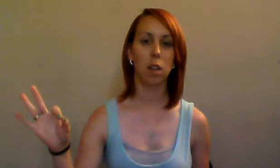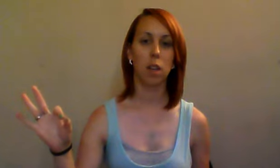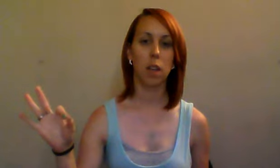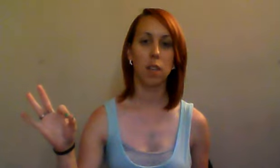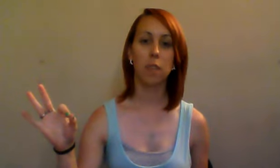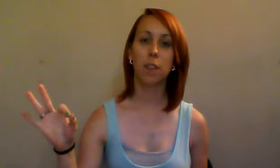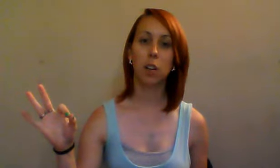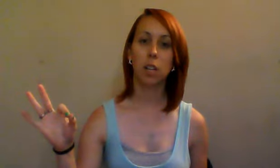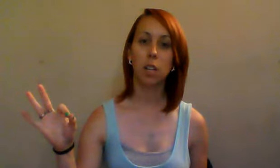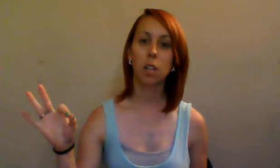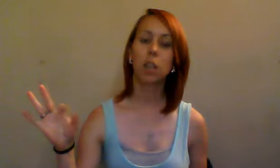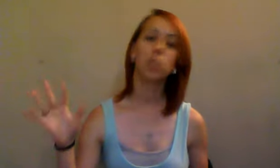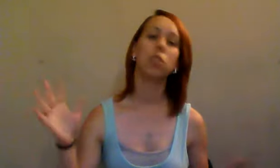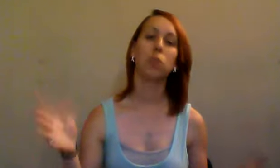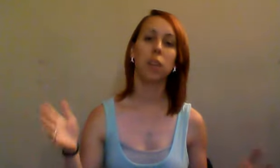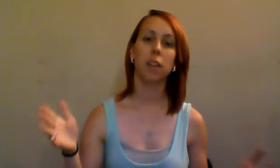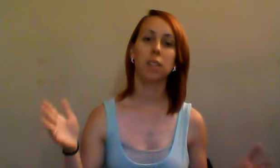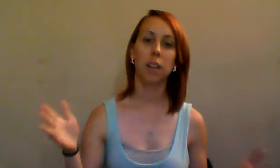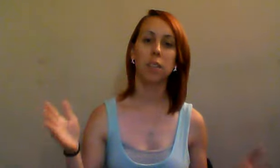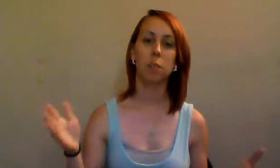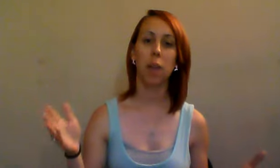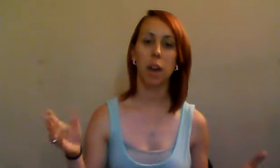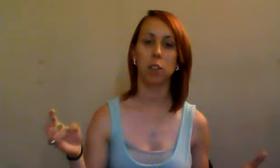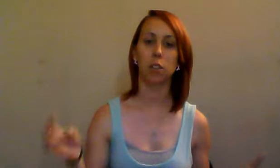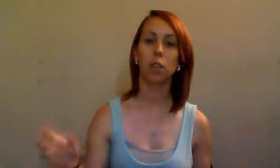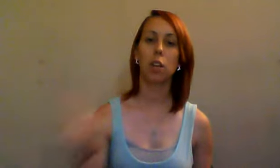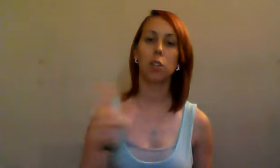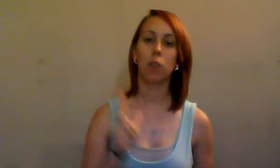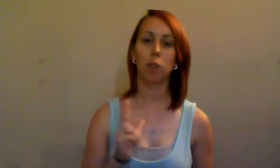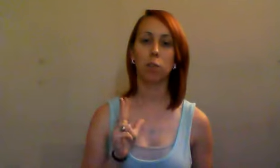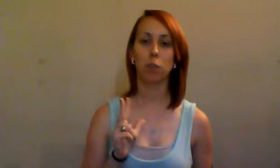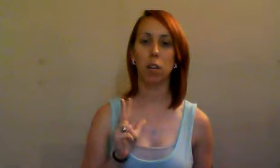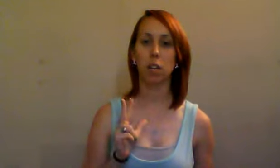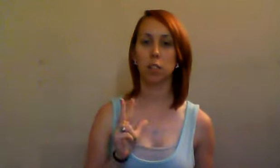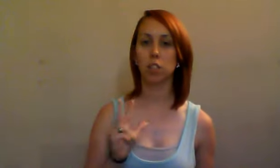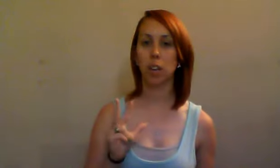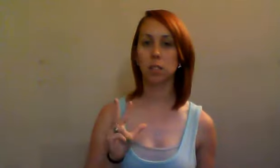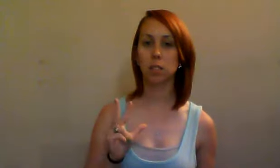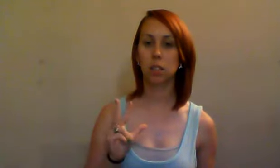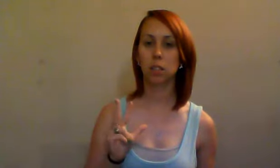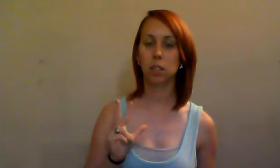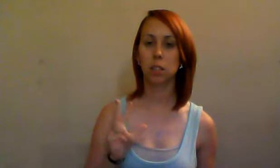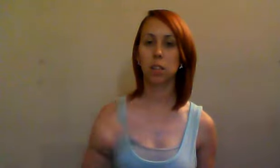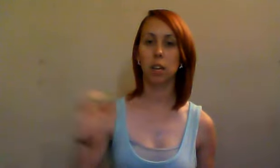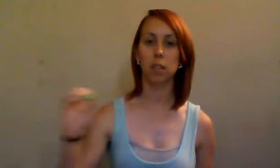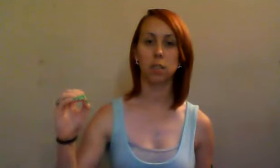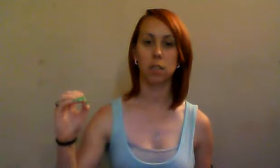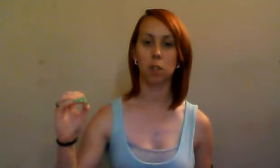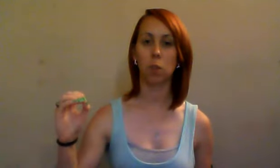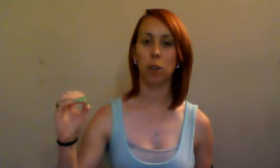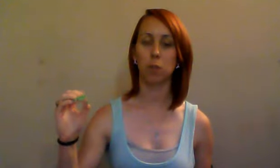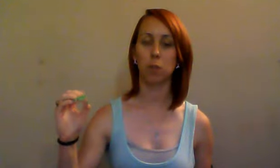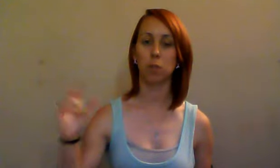and then 30, you're doing that exact same pattern. You have 3 in at your chest and 0 away from you.